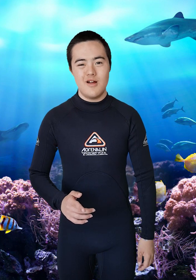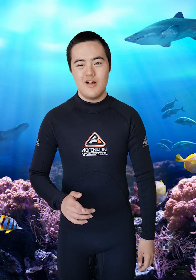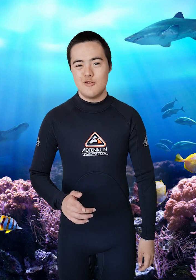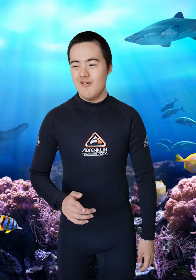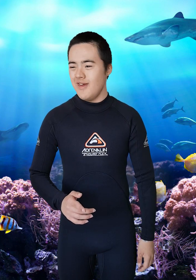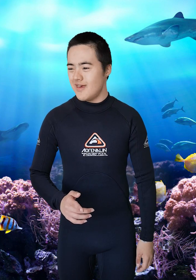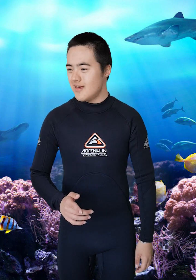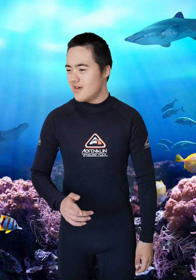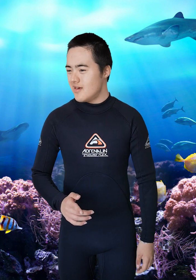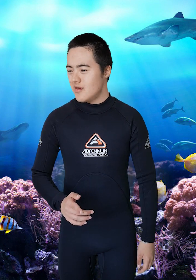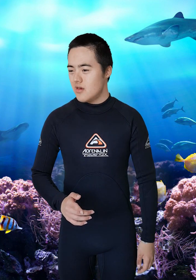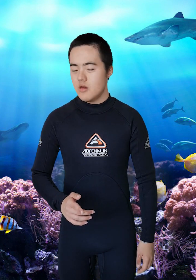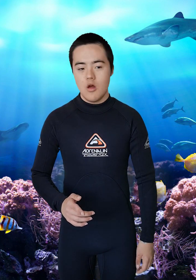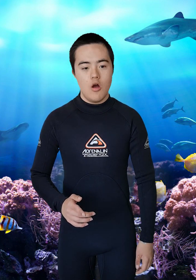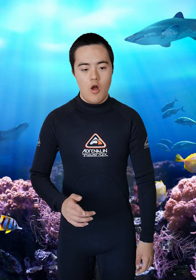aren't we?